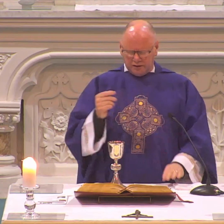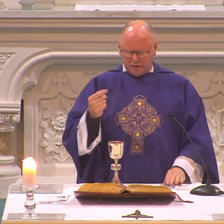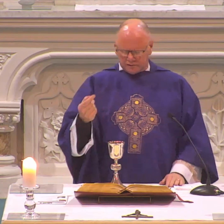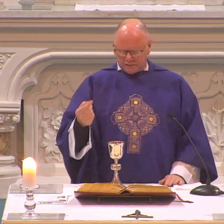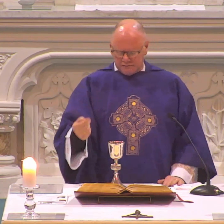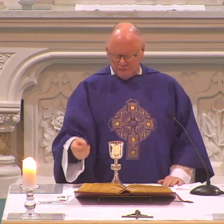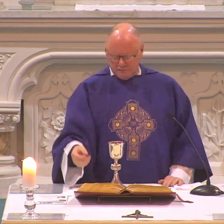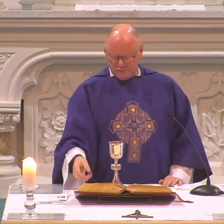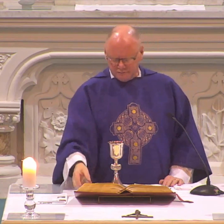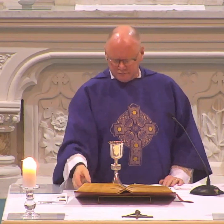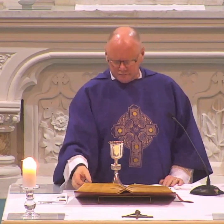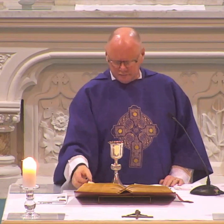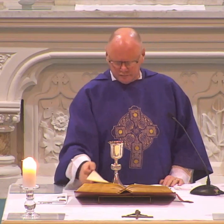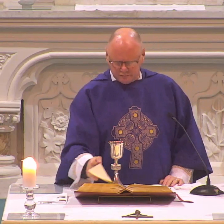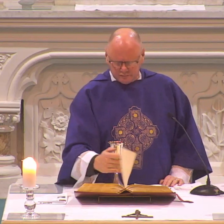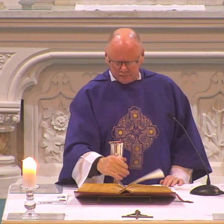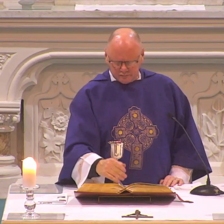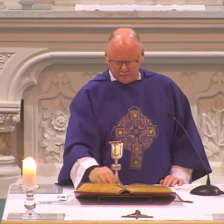Amen.